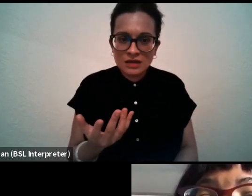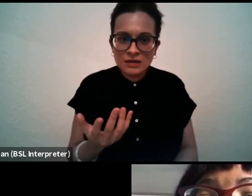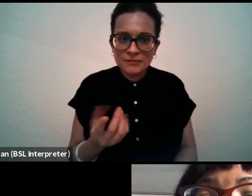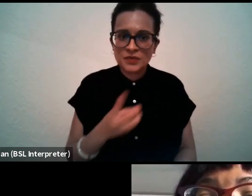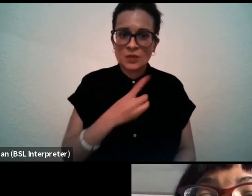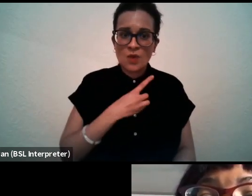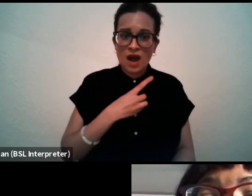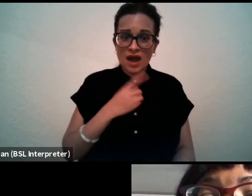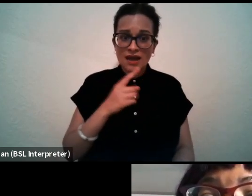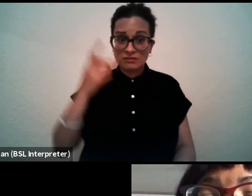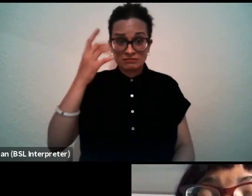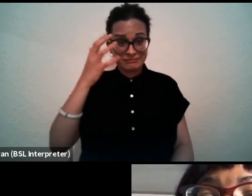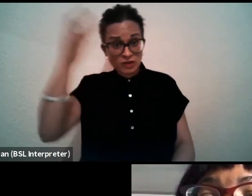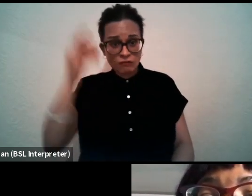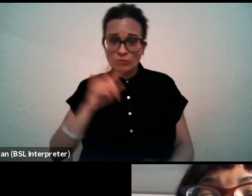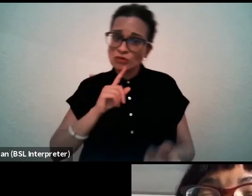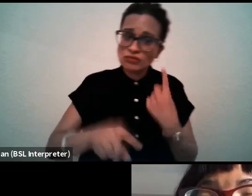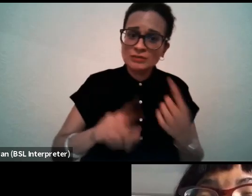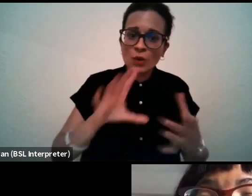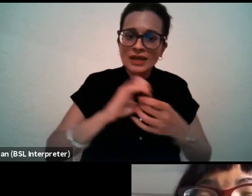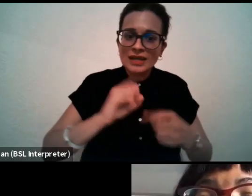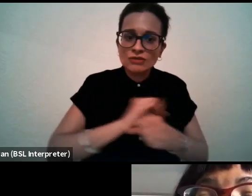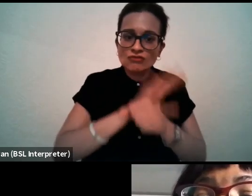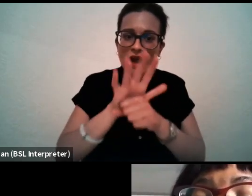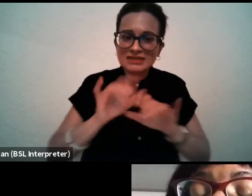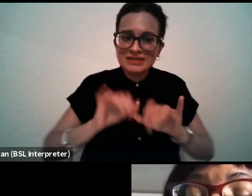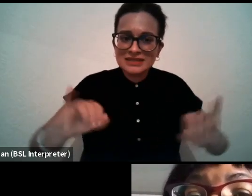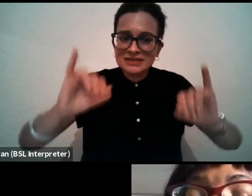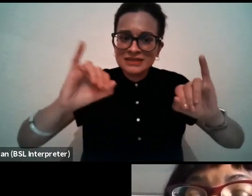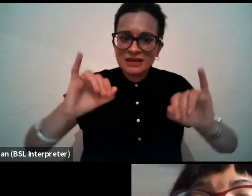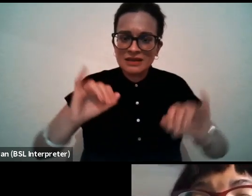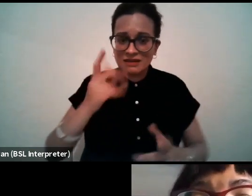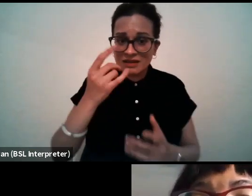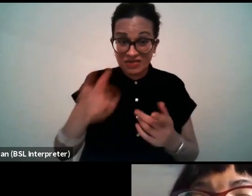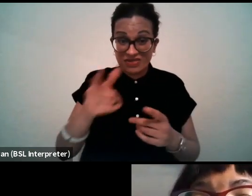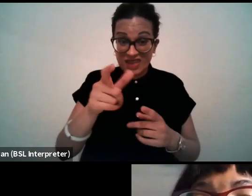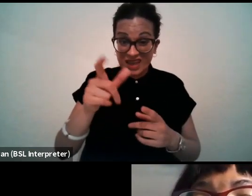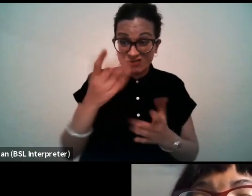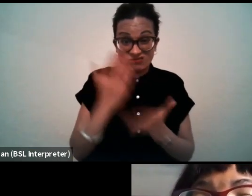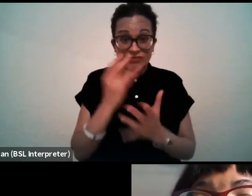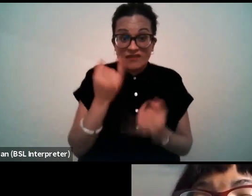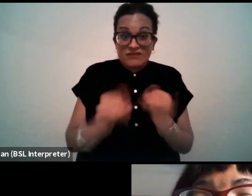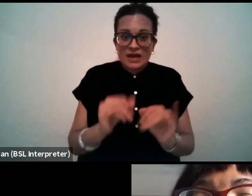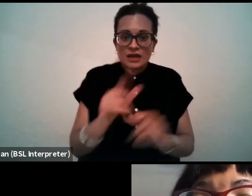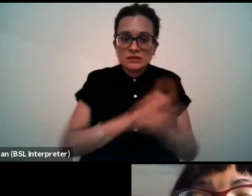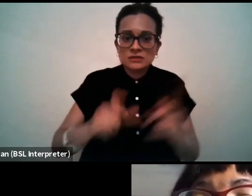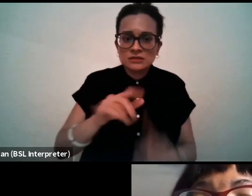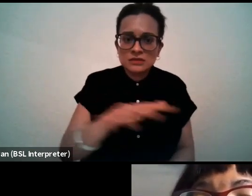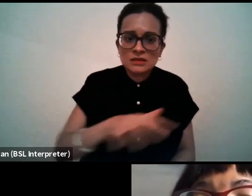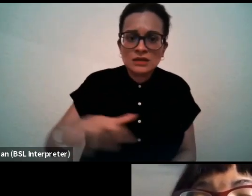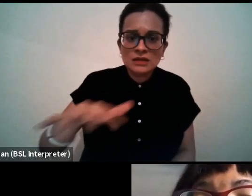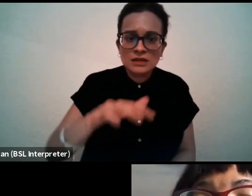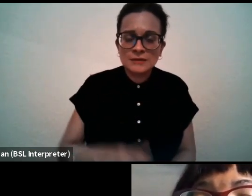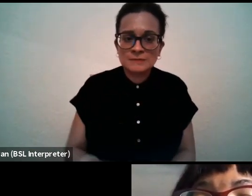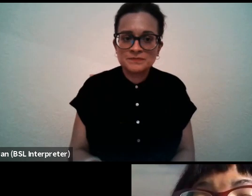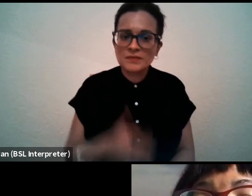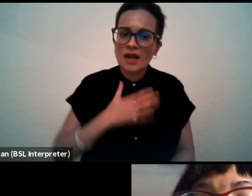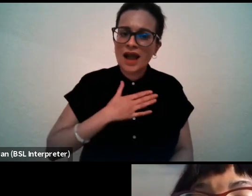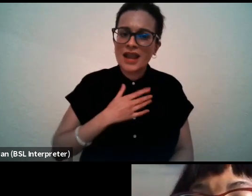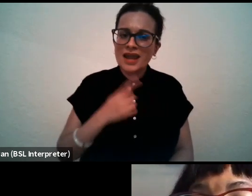response to the crisis and failing to deliver for their population. And finally, I also like what you said about the